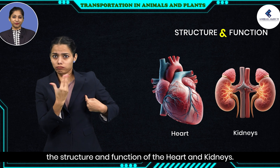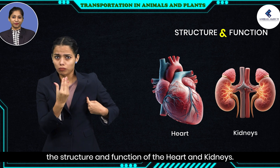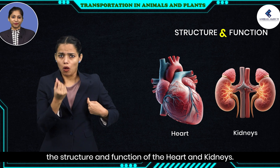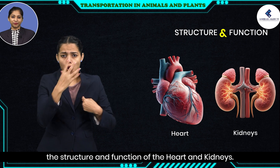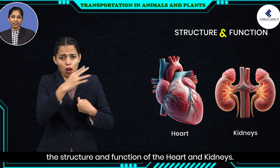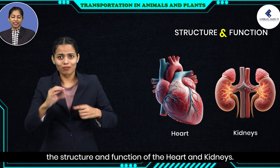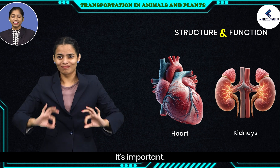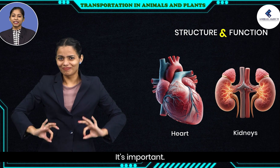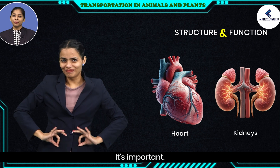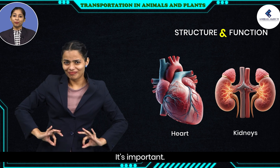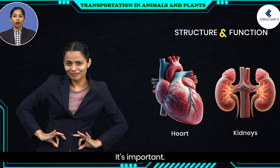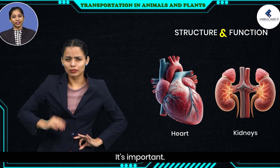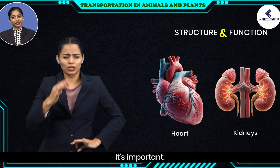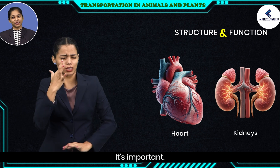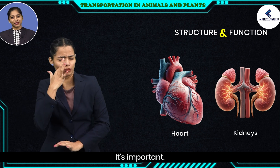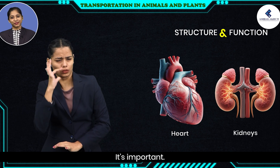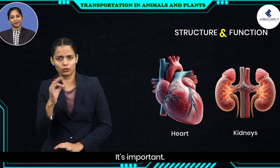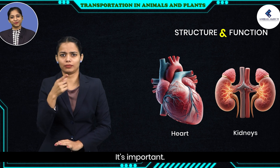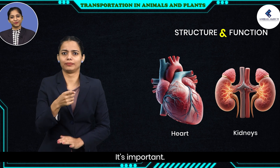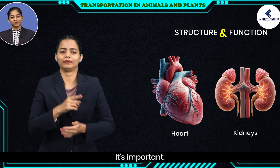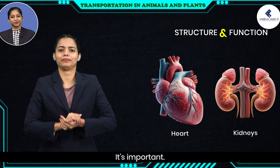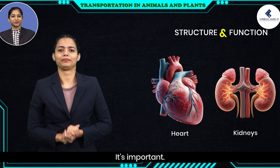kidneys. It's important.